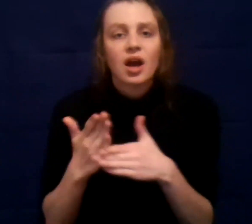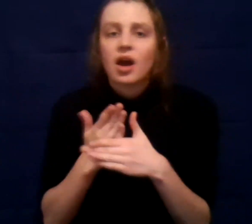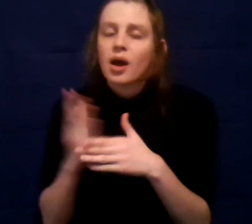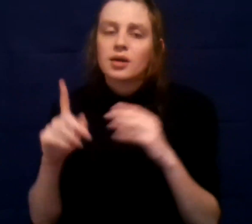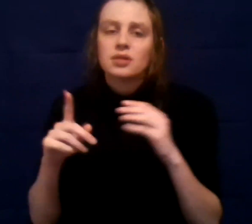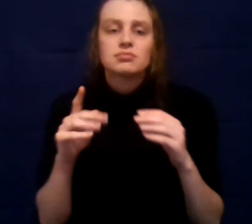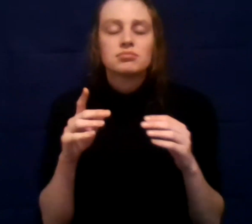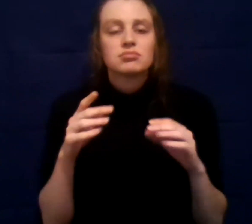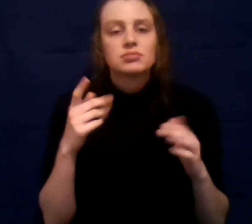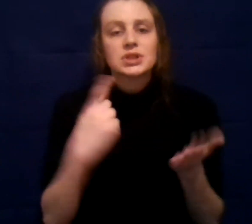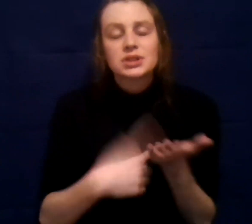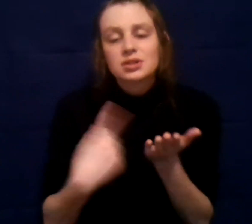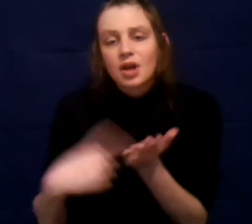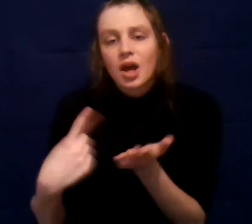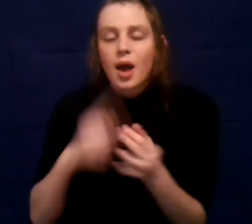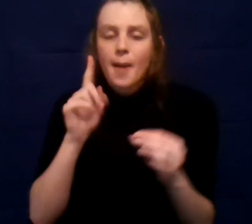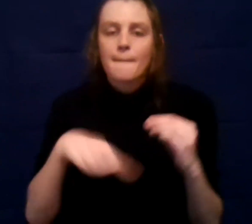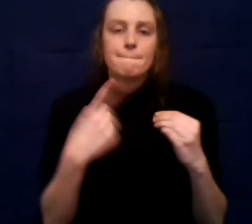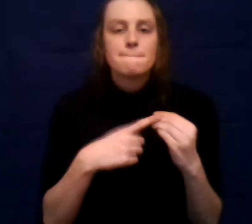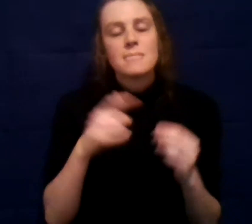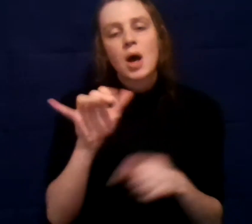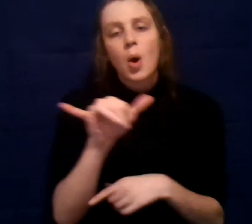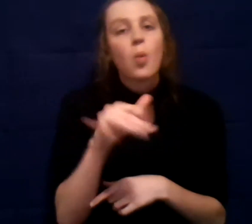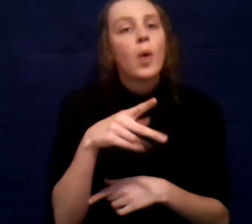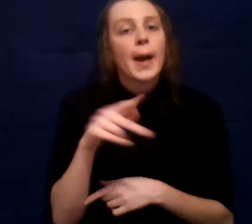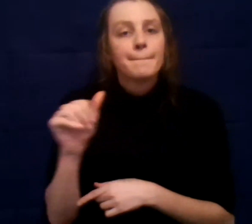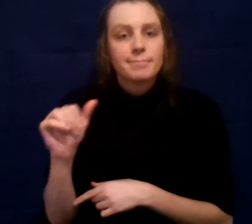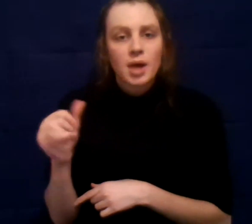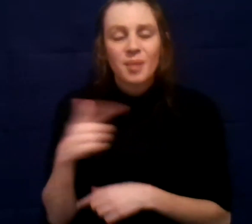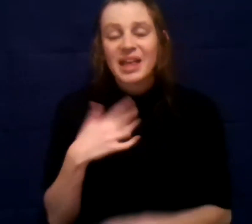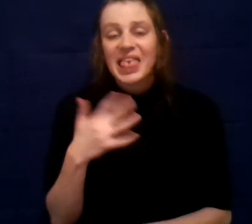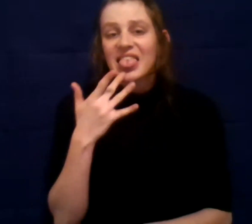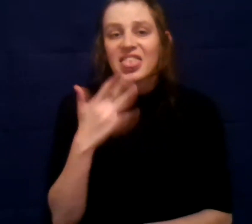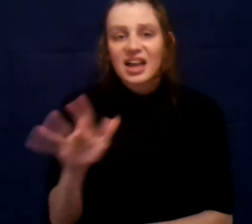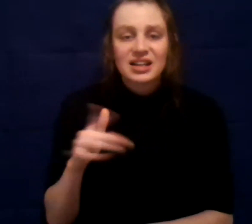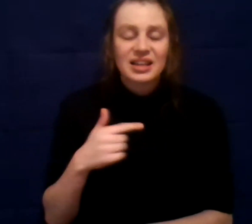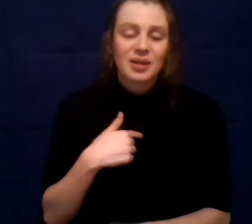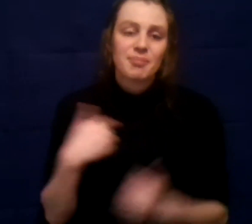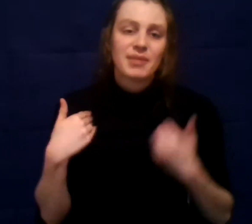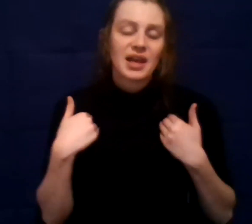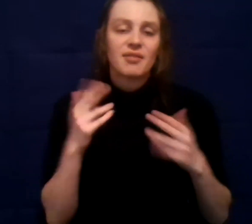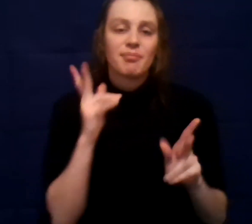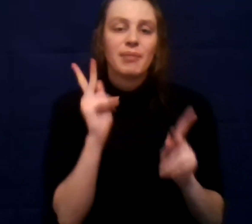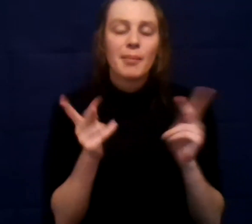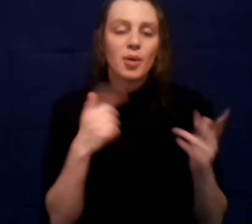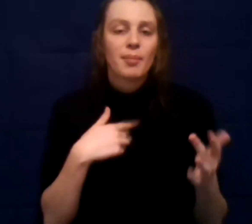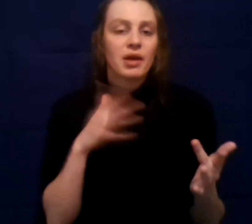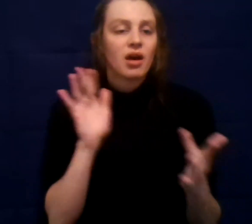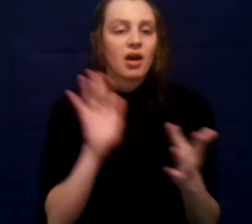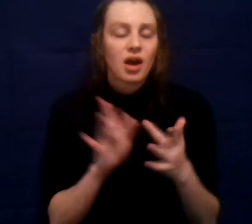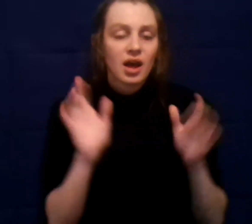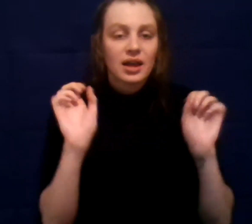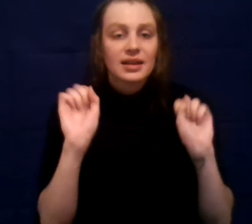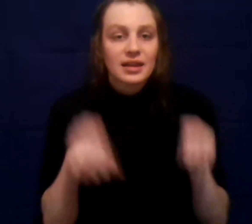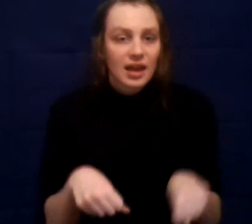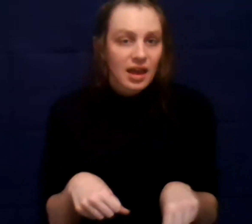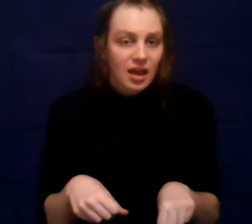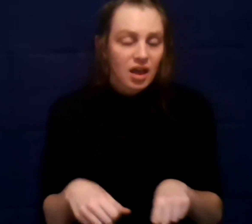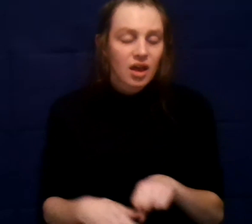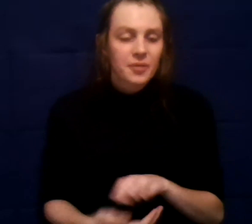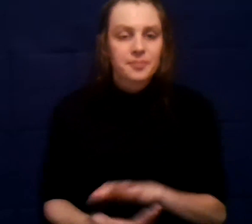YPAWs. And I am lucky that I have all these contacts to where, you know, if I can't make it